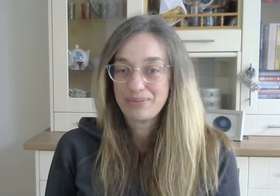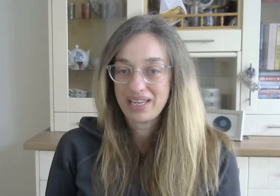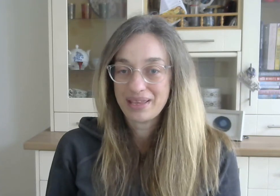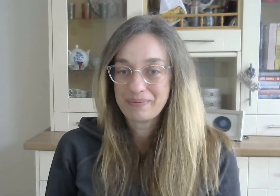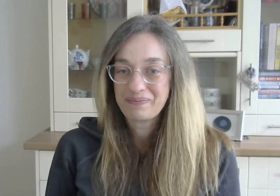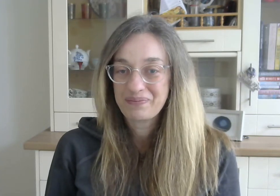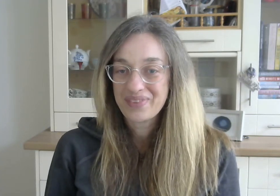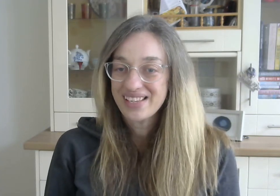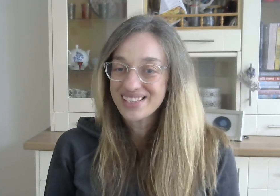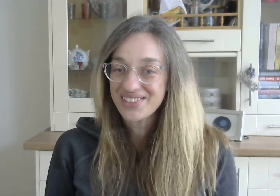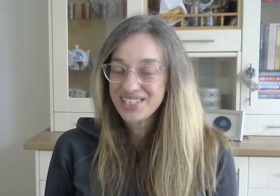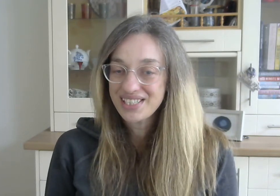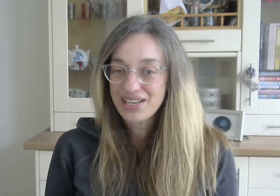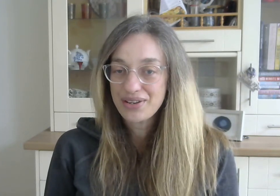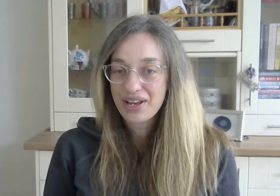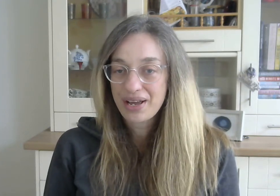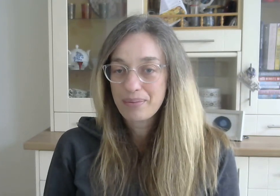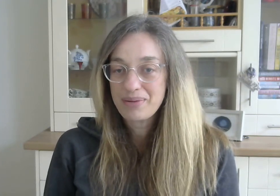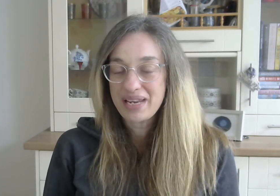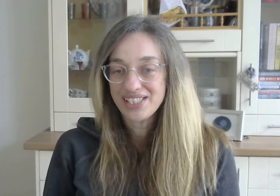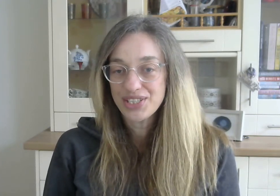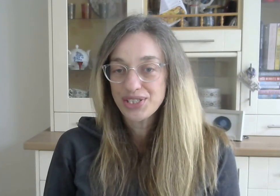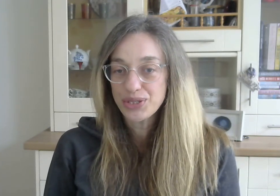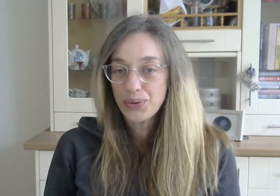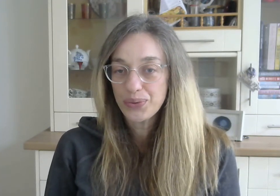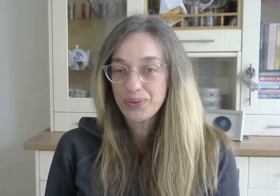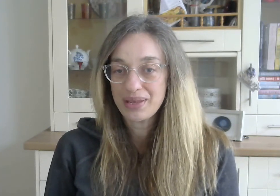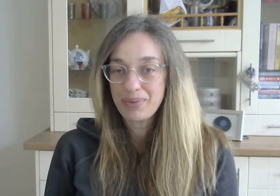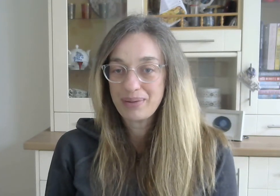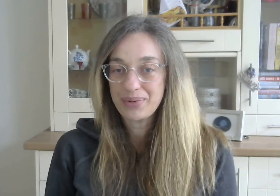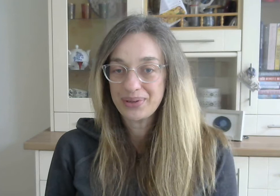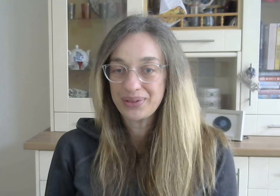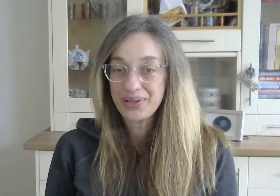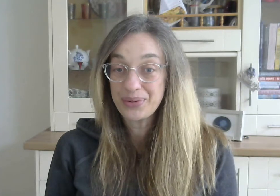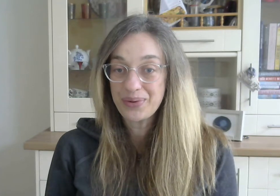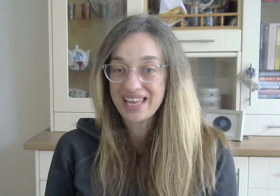meet them? So just a couple of minutes just to talk with the people you're with.